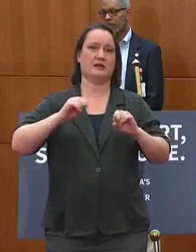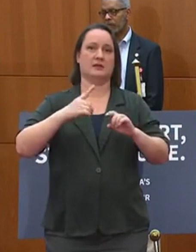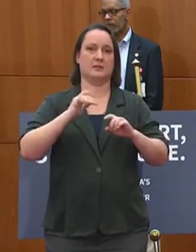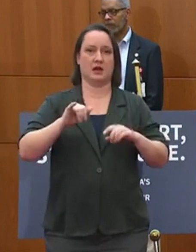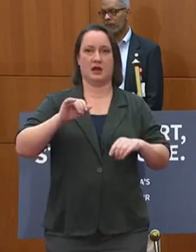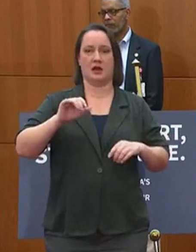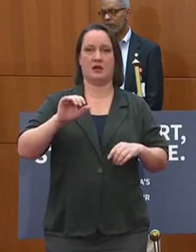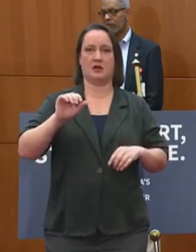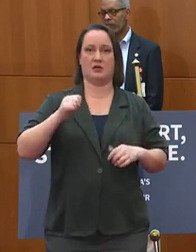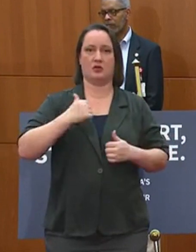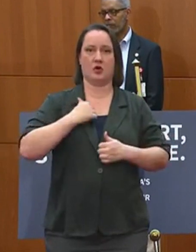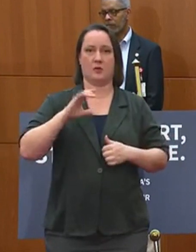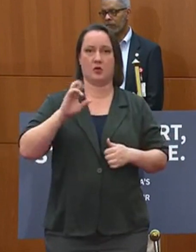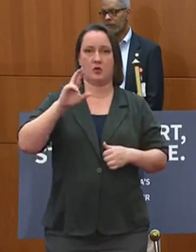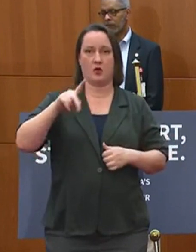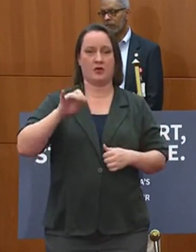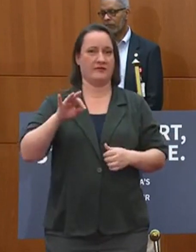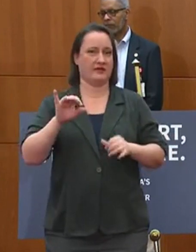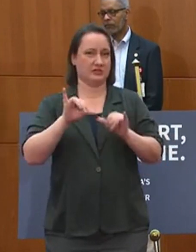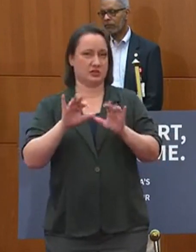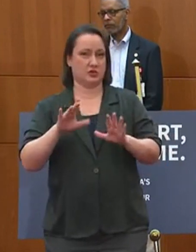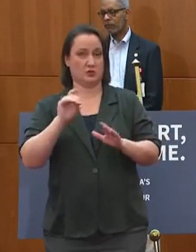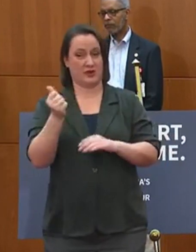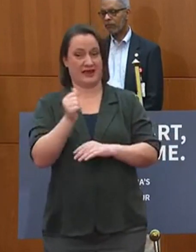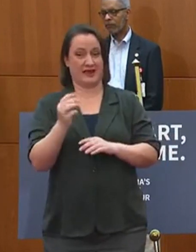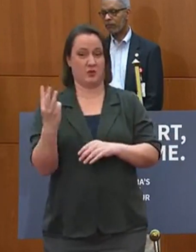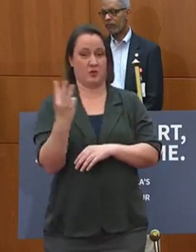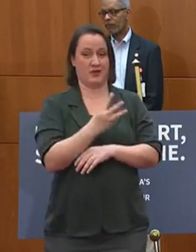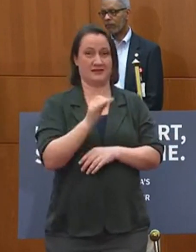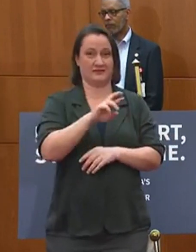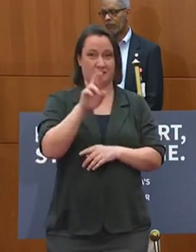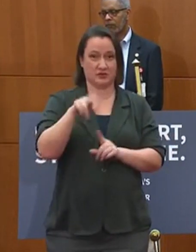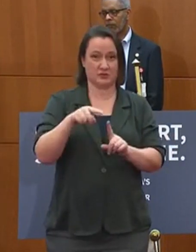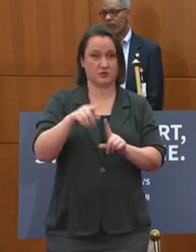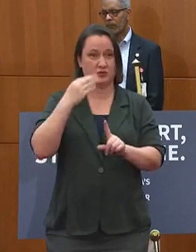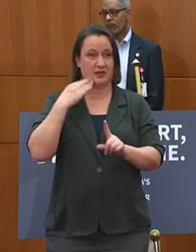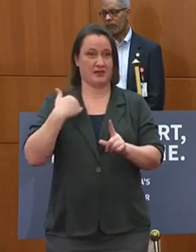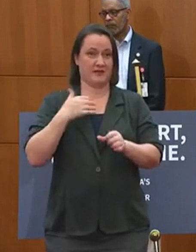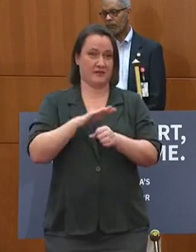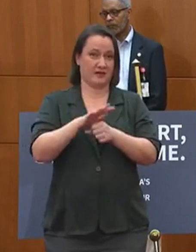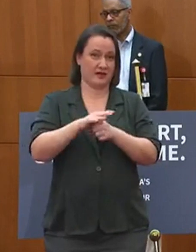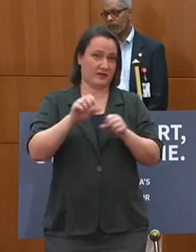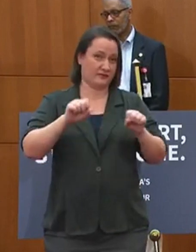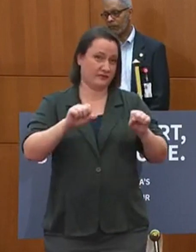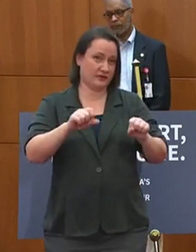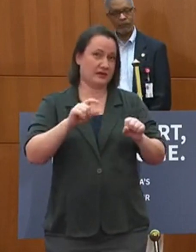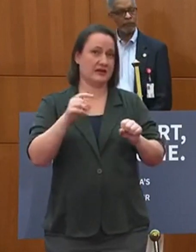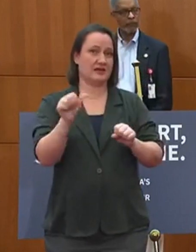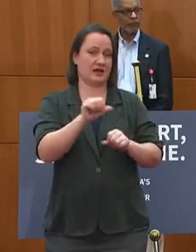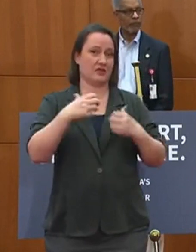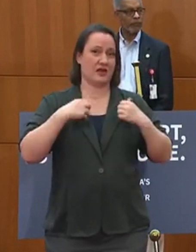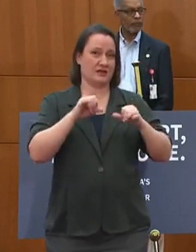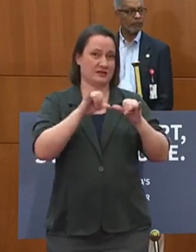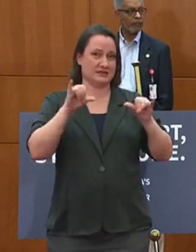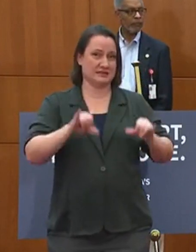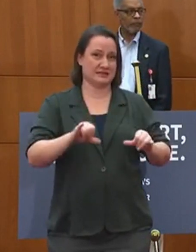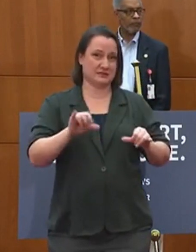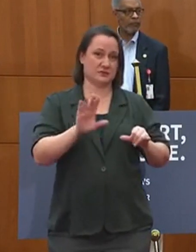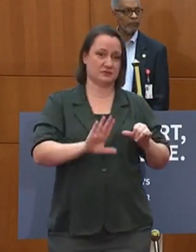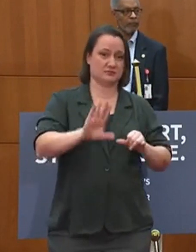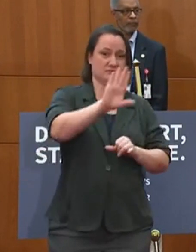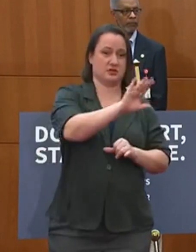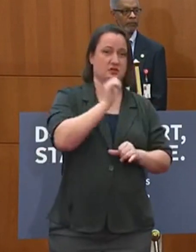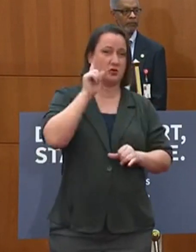Richmond? And are you thinking that there's enough capacity within the health systems in the other regions of Virginia that they won't need the